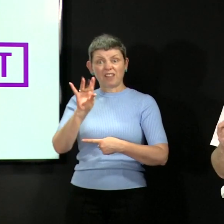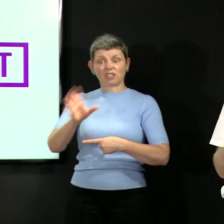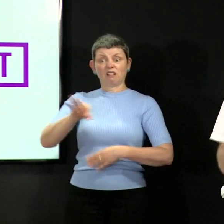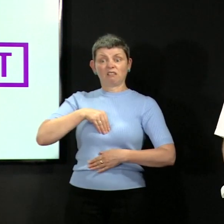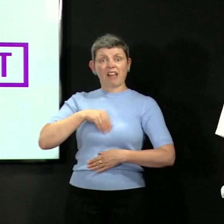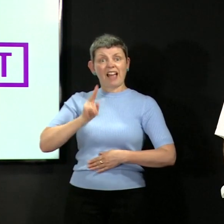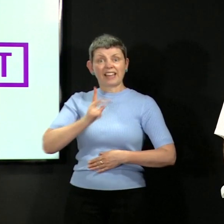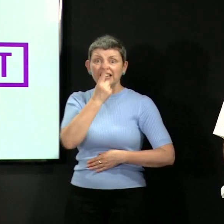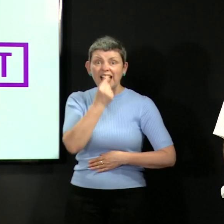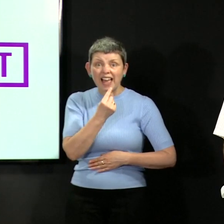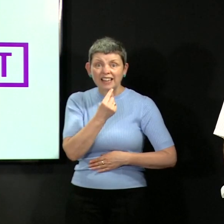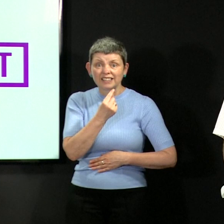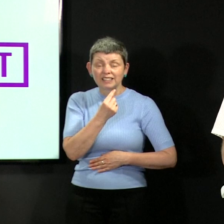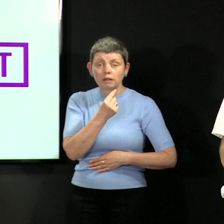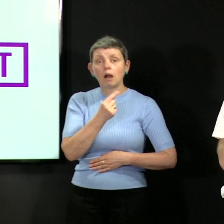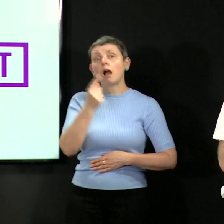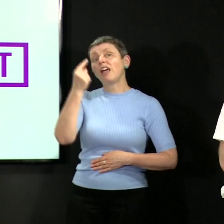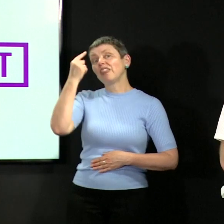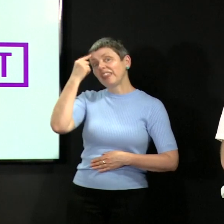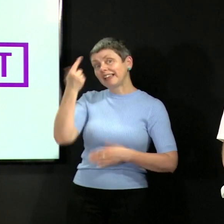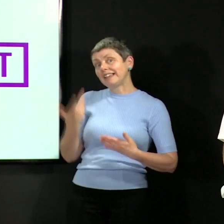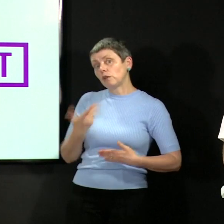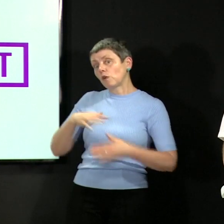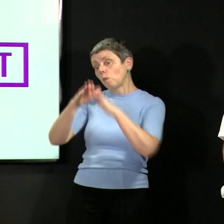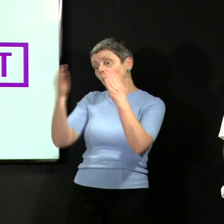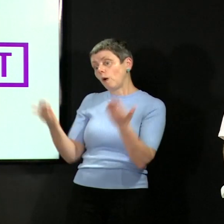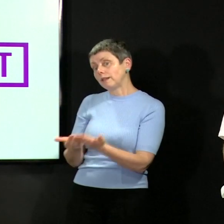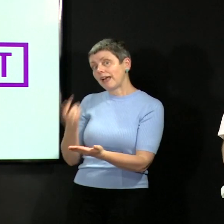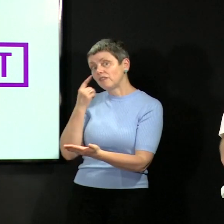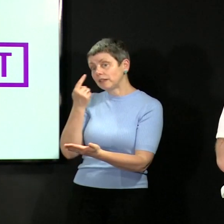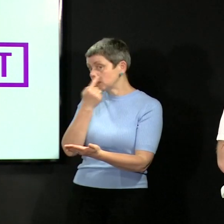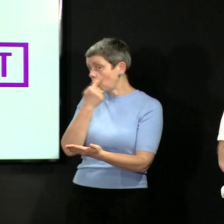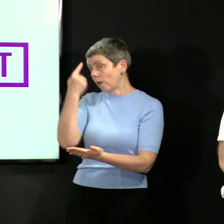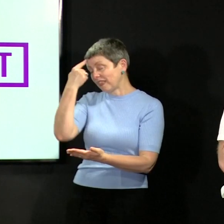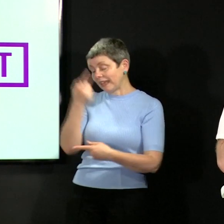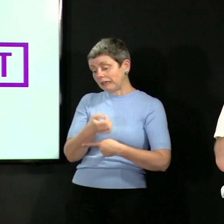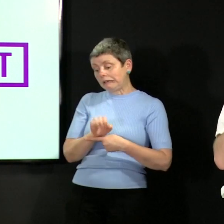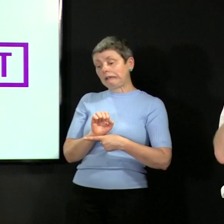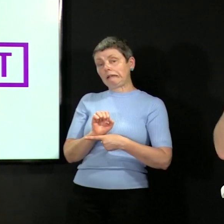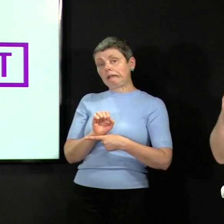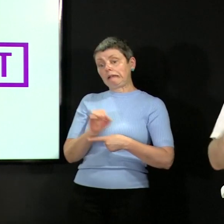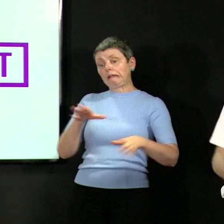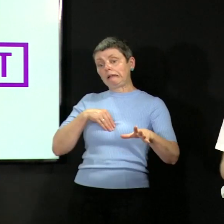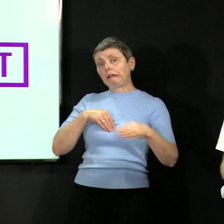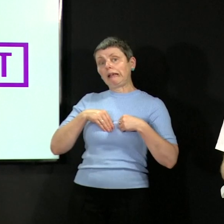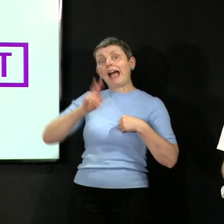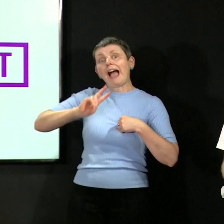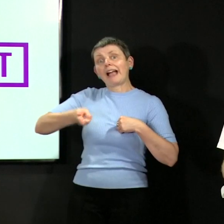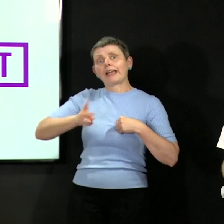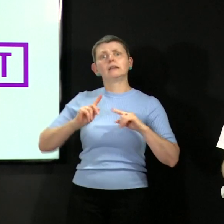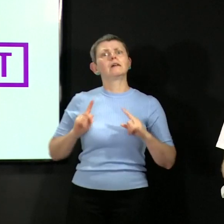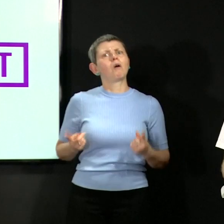global evidence, you probably can't. But the other challenge in there is we don't know if you get the virus, whether you are able to pass it on